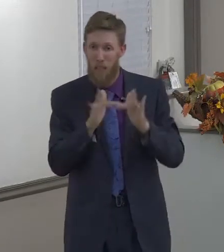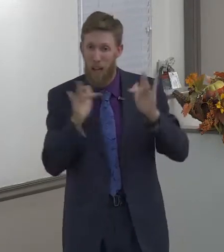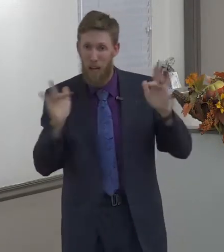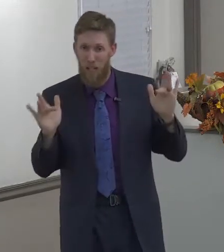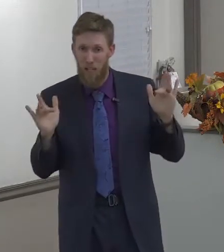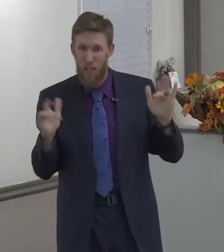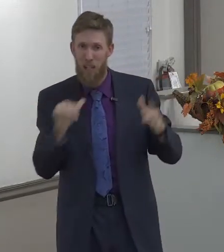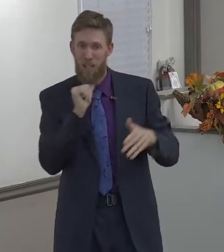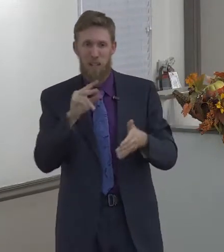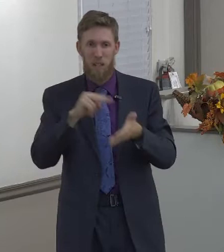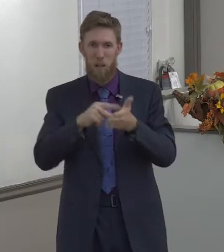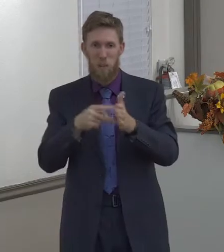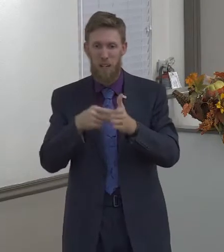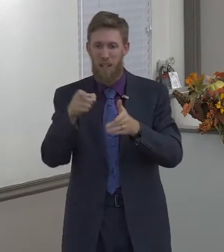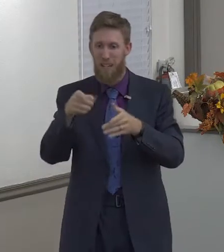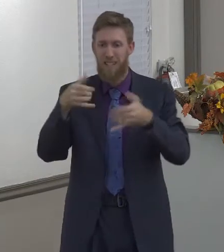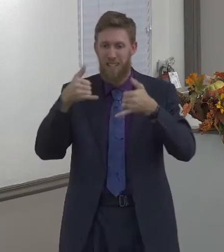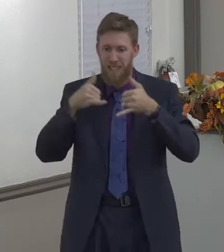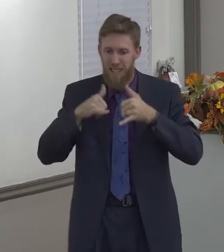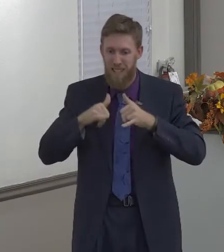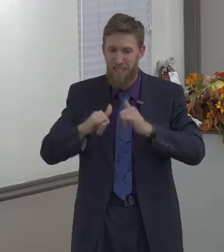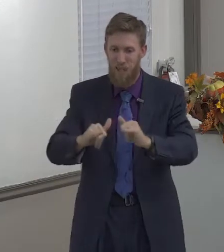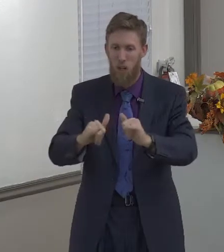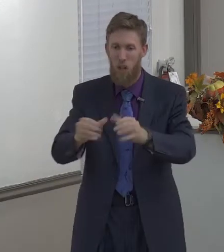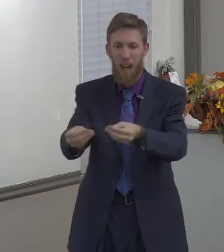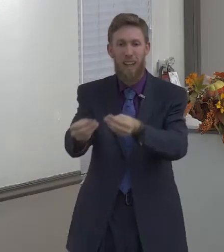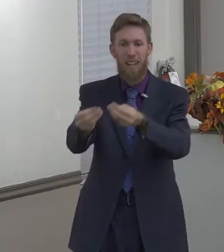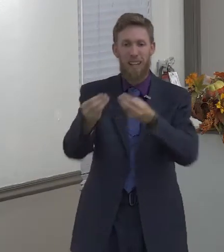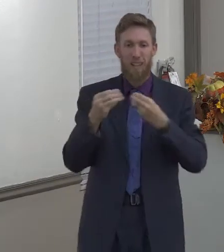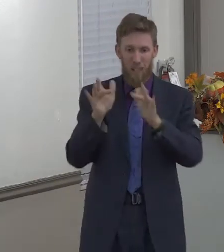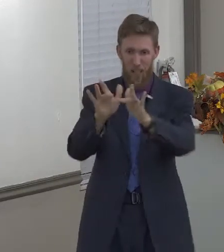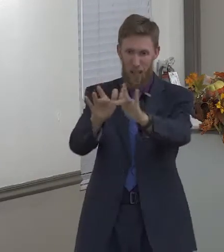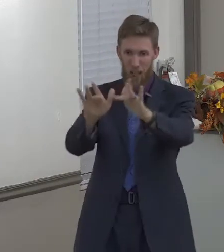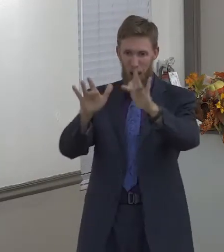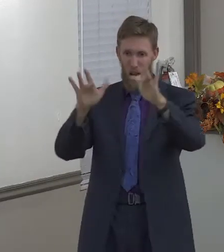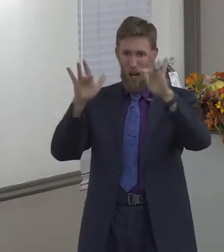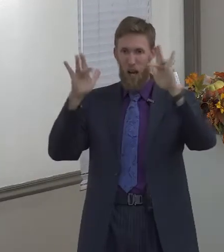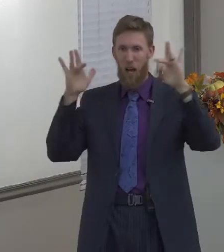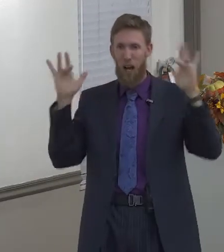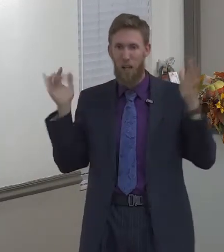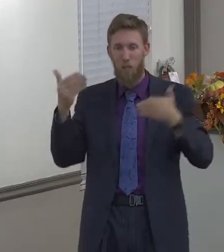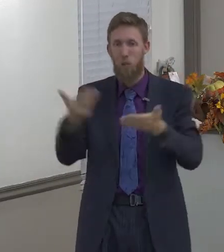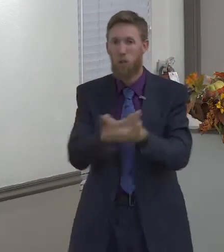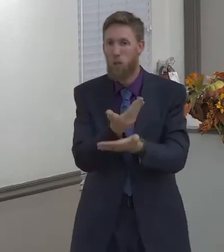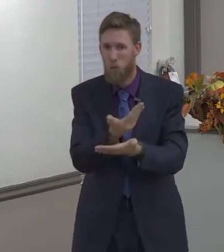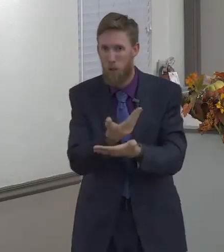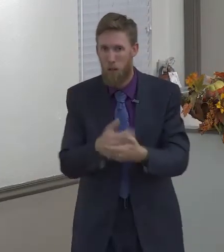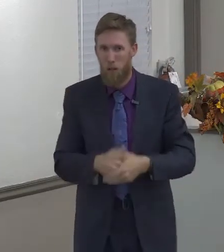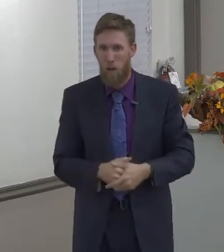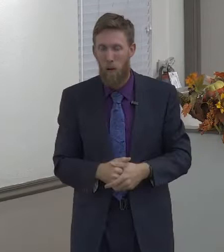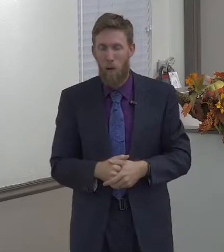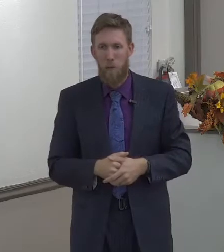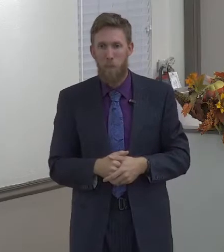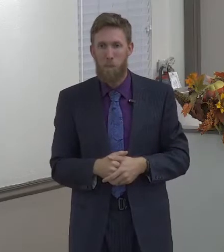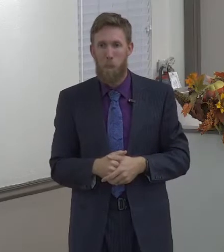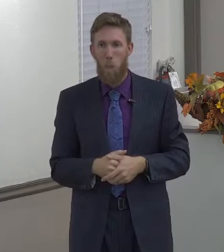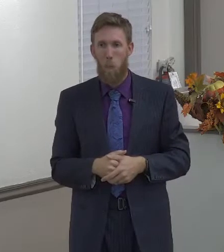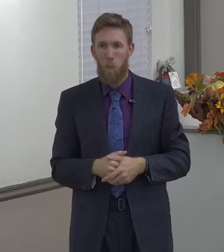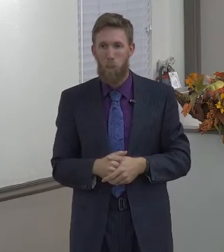okay? But we ought to be careful when people go and they think, well, this church just seems like the happening place to be.